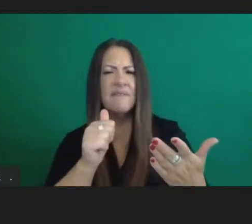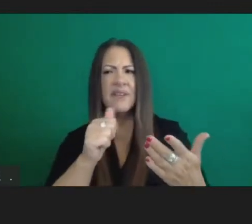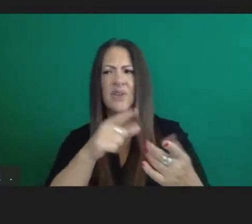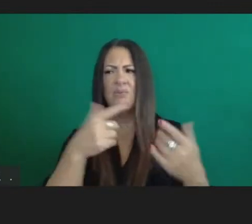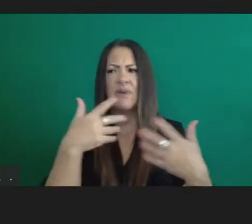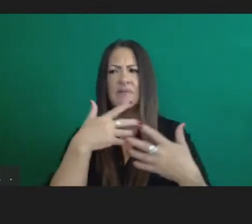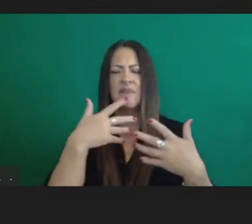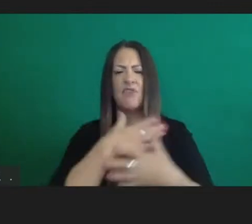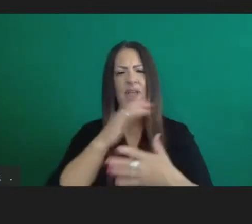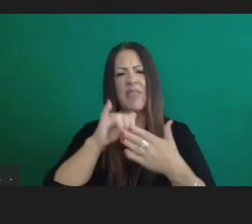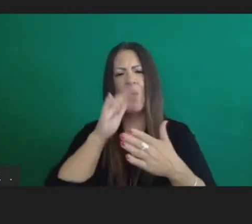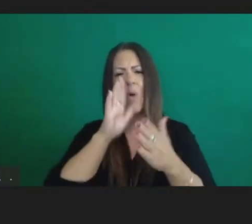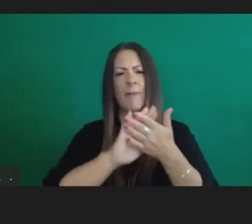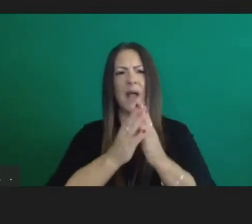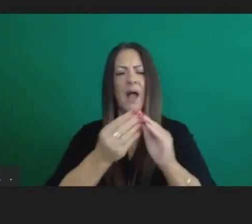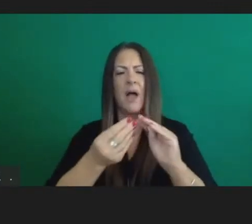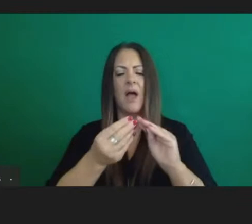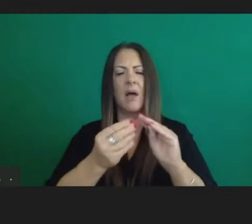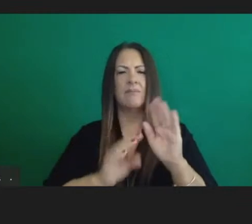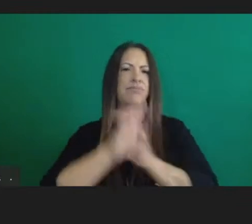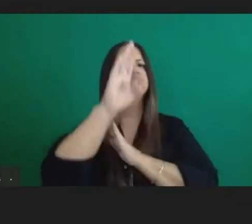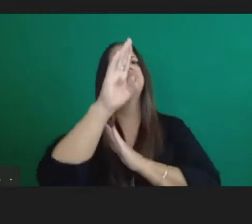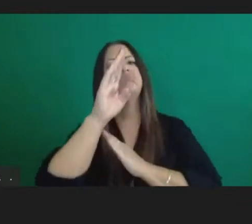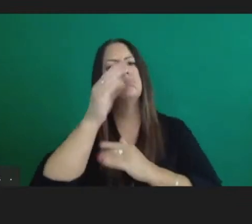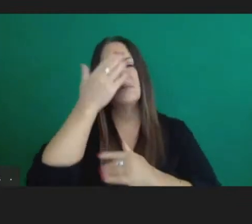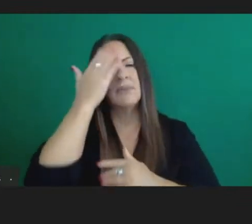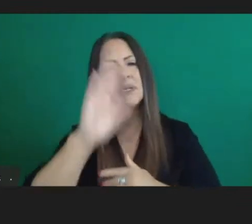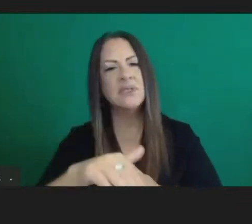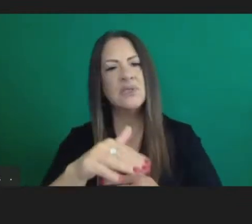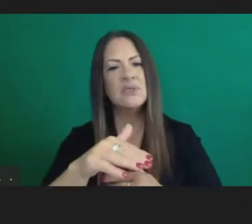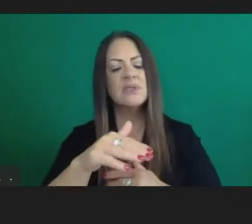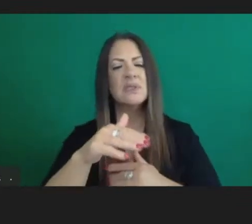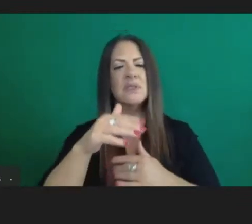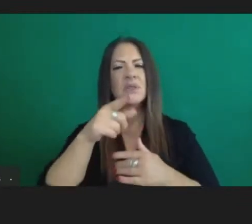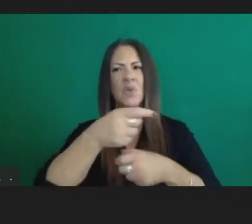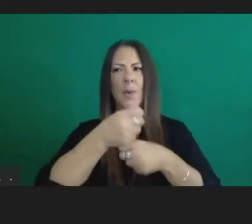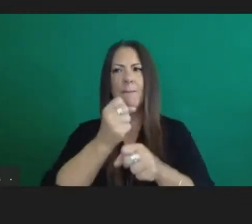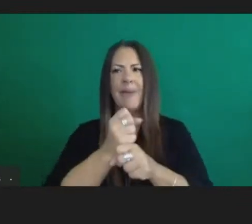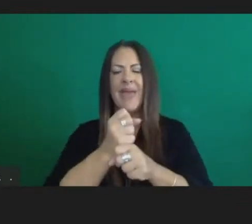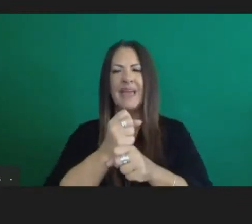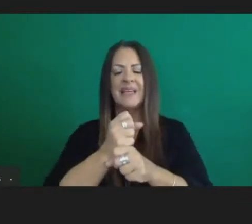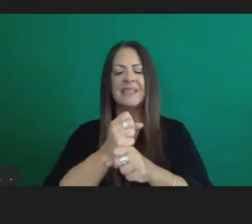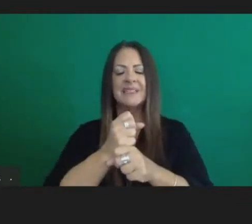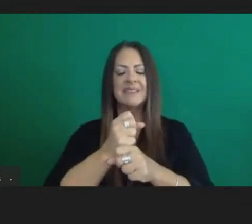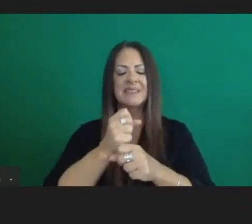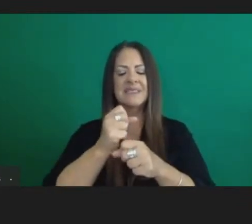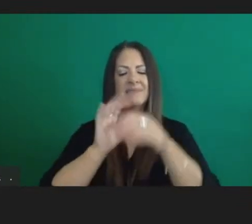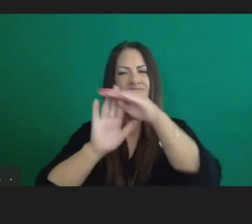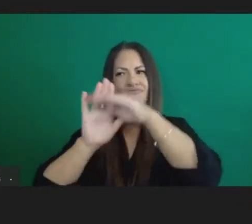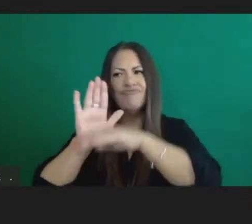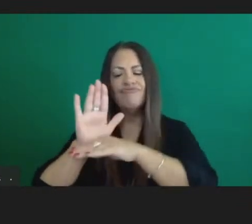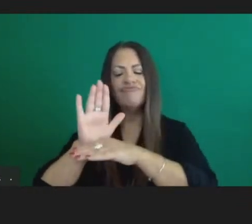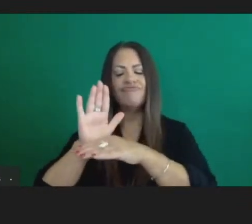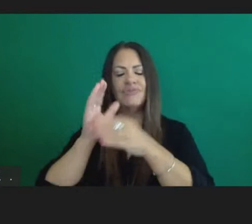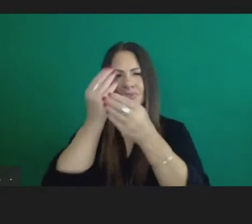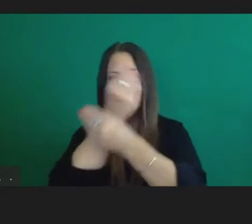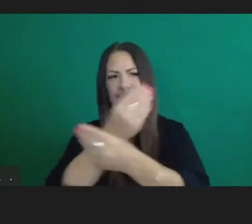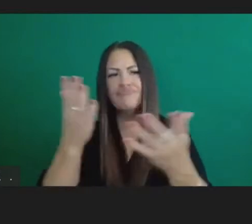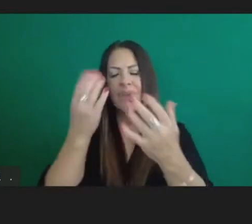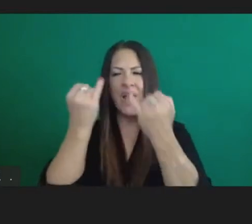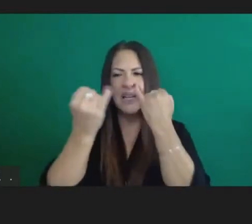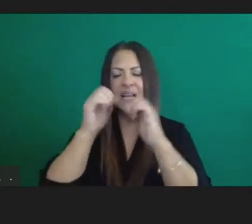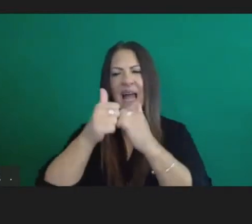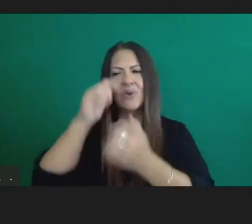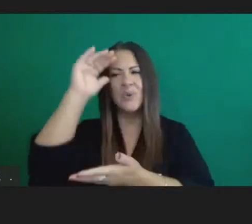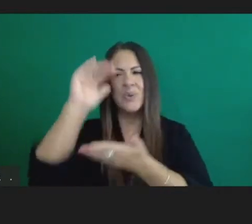from you know, even in putting together a harm reduction idea. I wonder if you're concerned about a spike